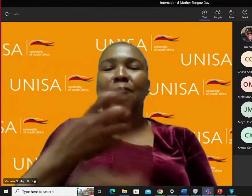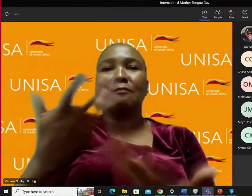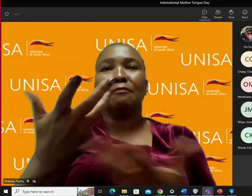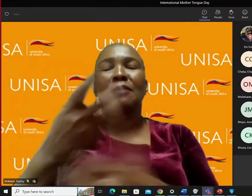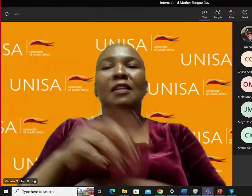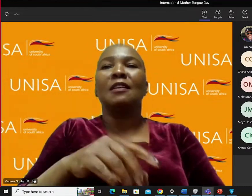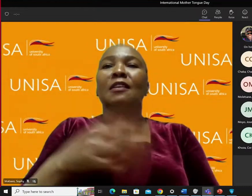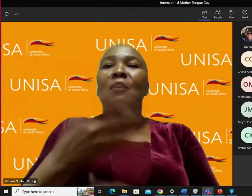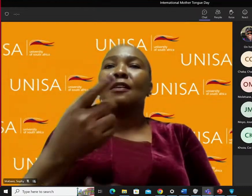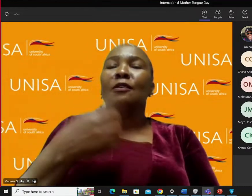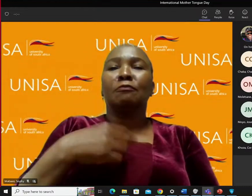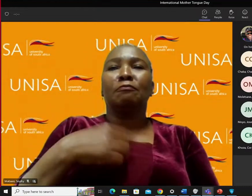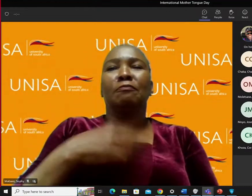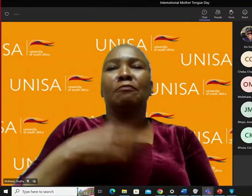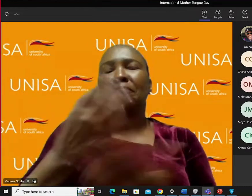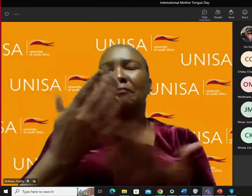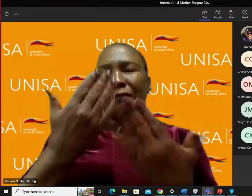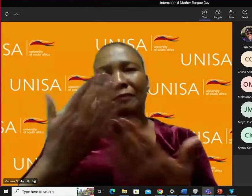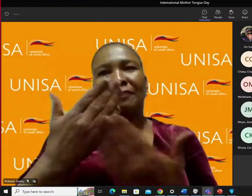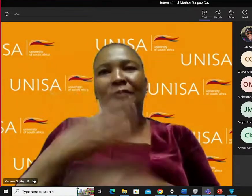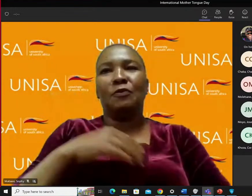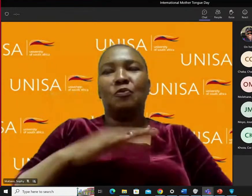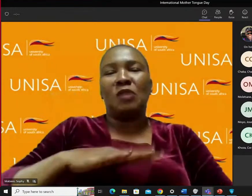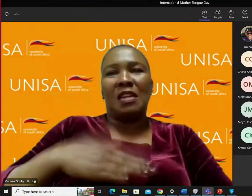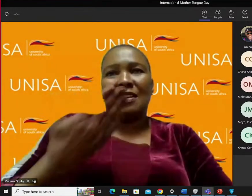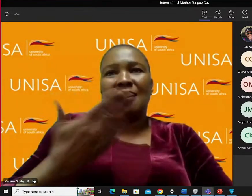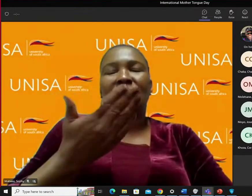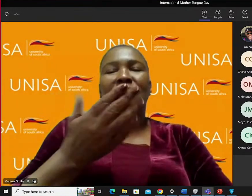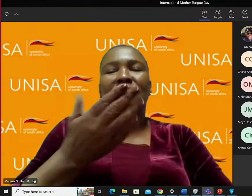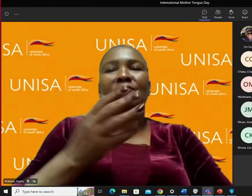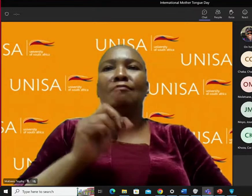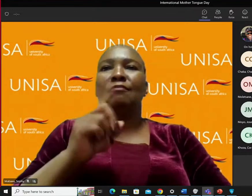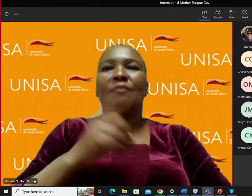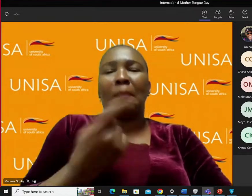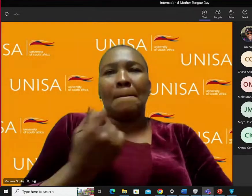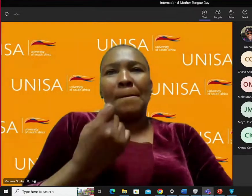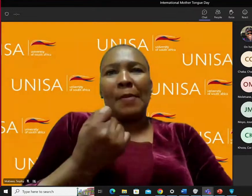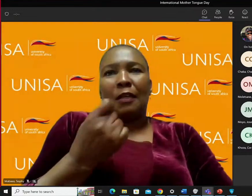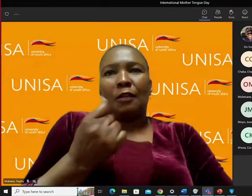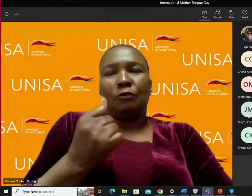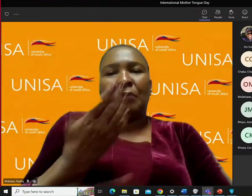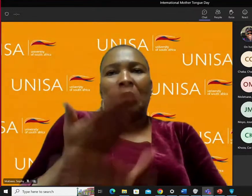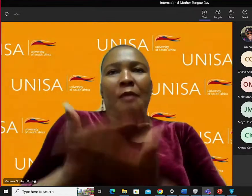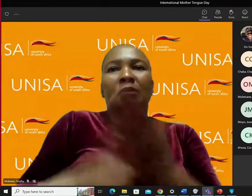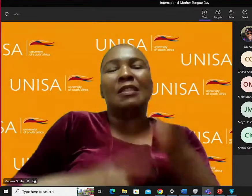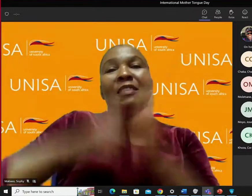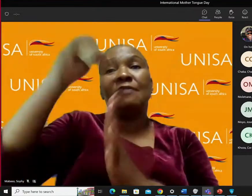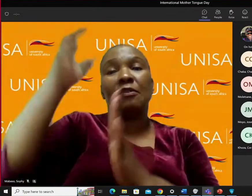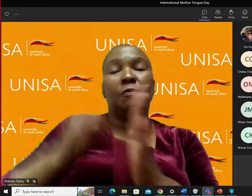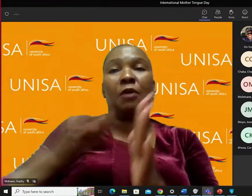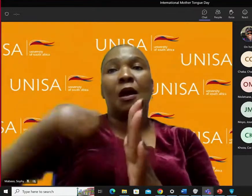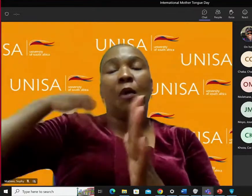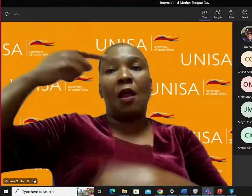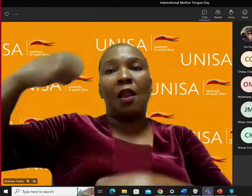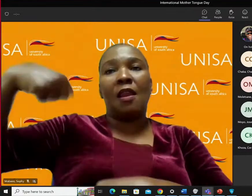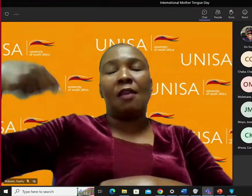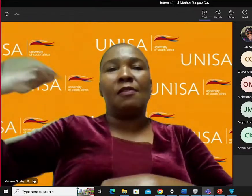so we really need money to be able to develop our languages.